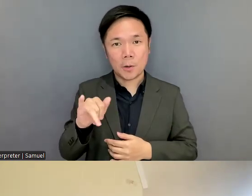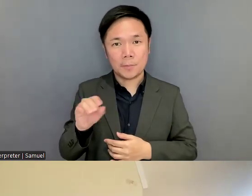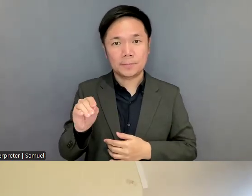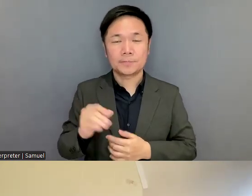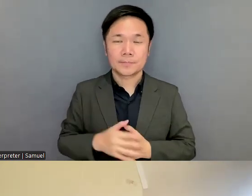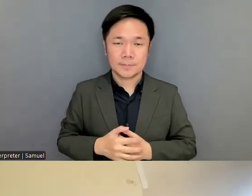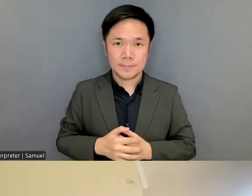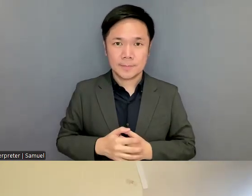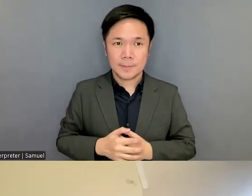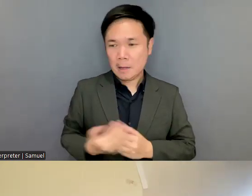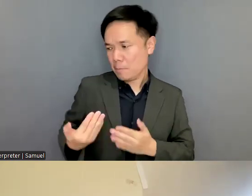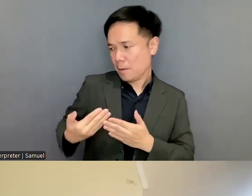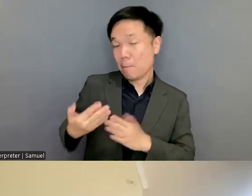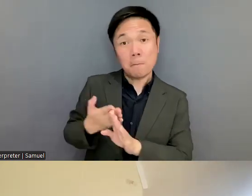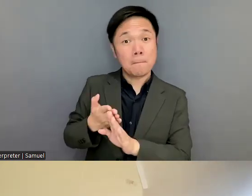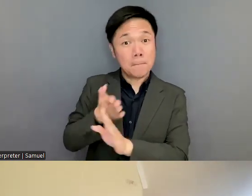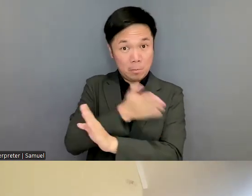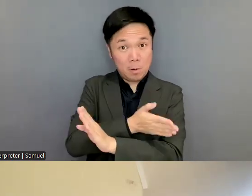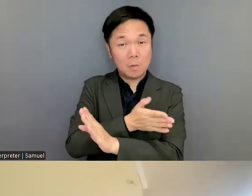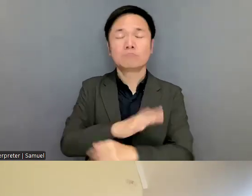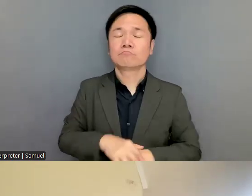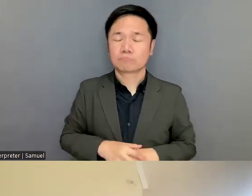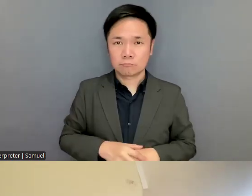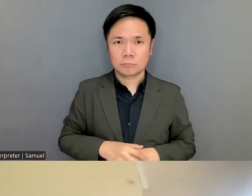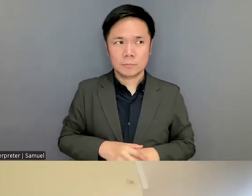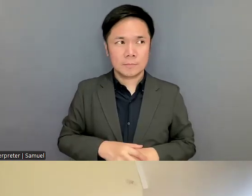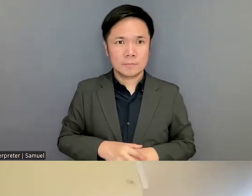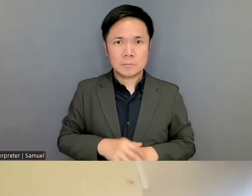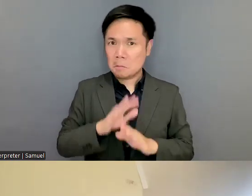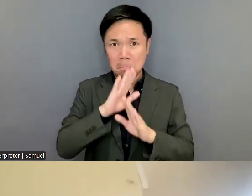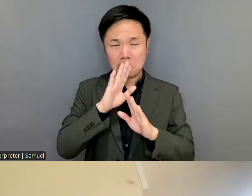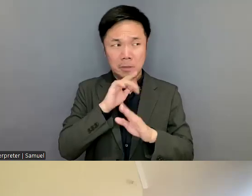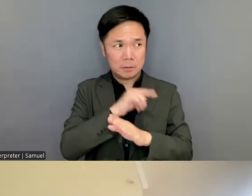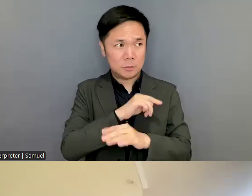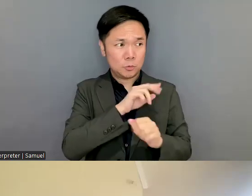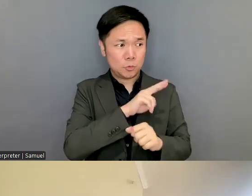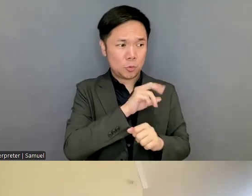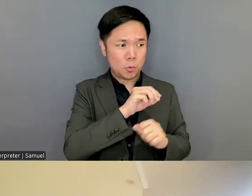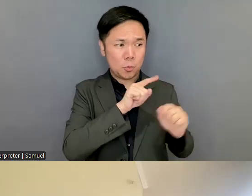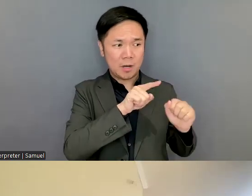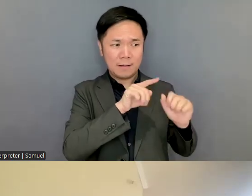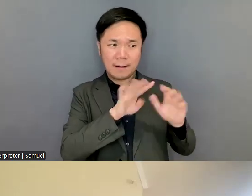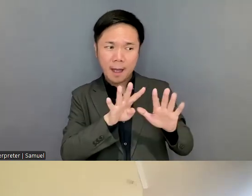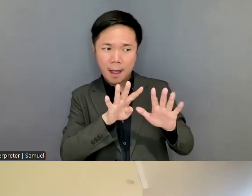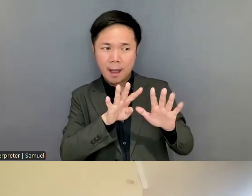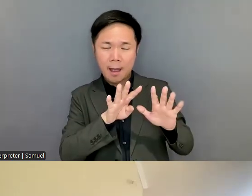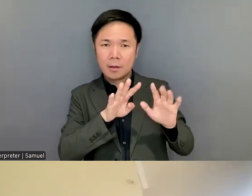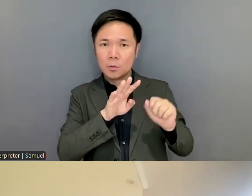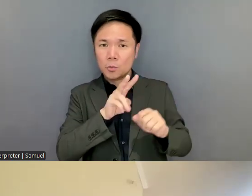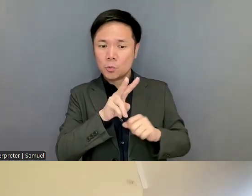In terms of previous engagement, I have actually not attended the 2018 and the